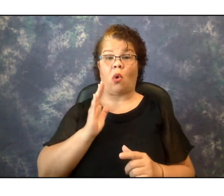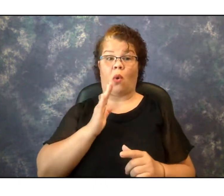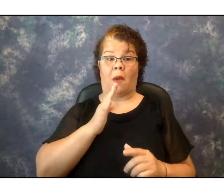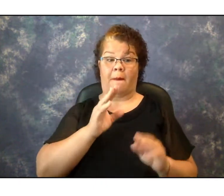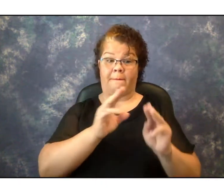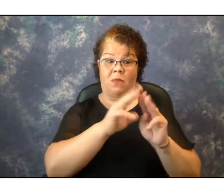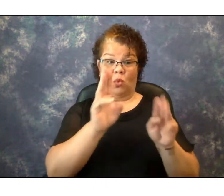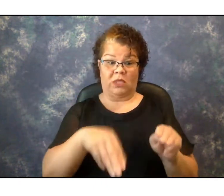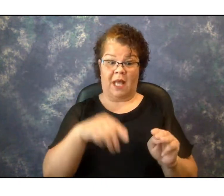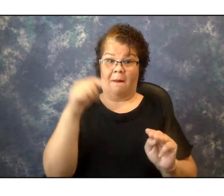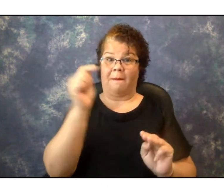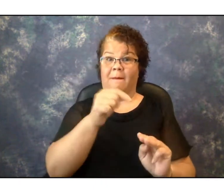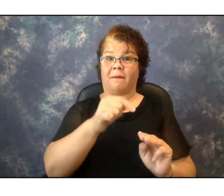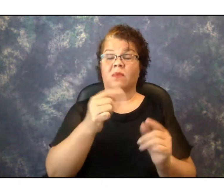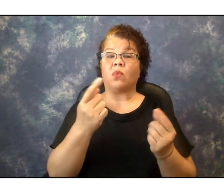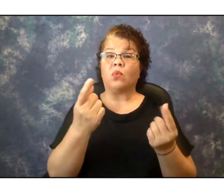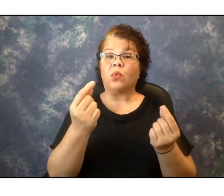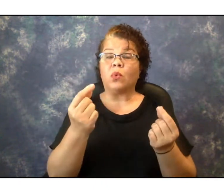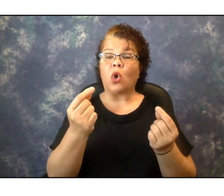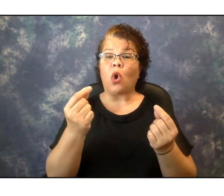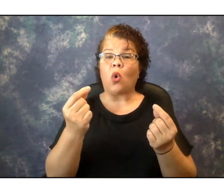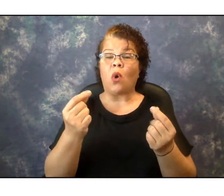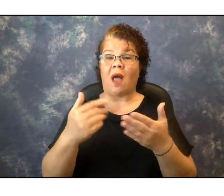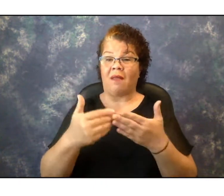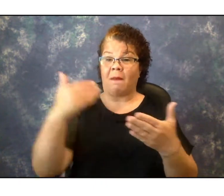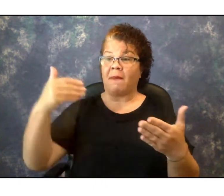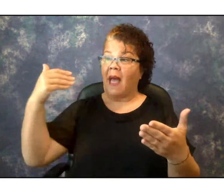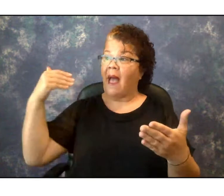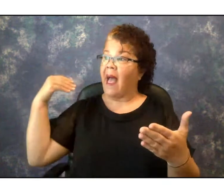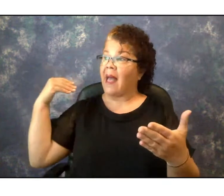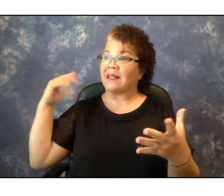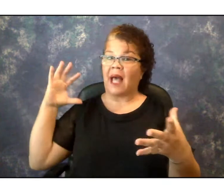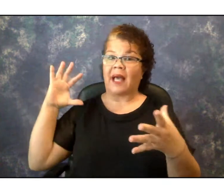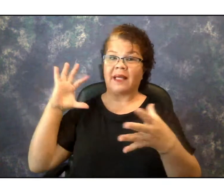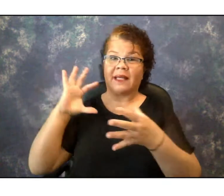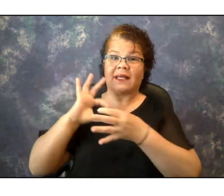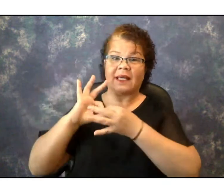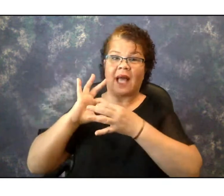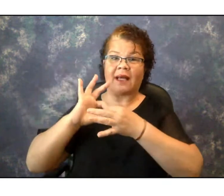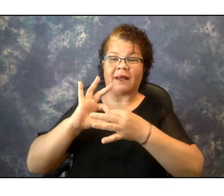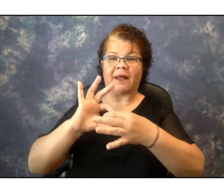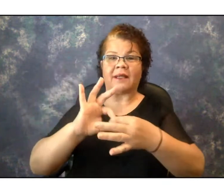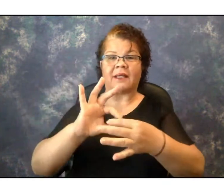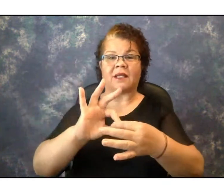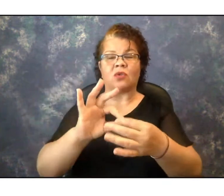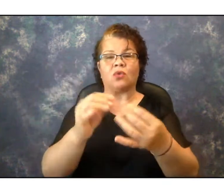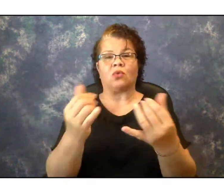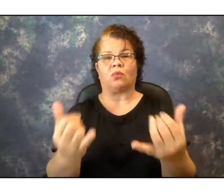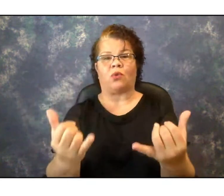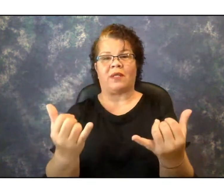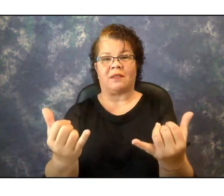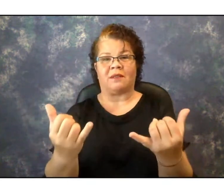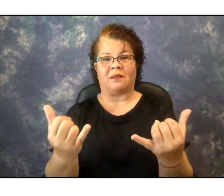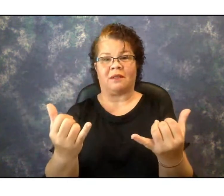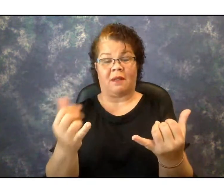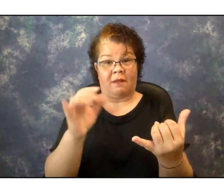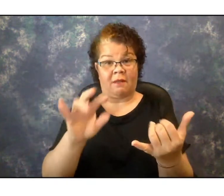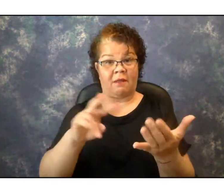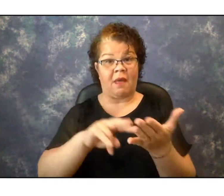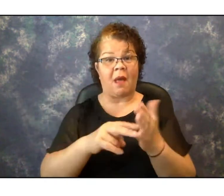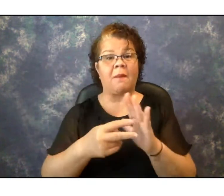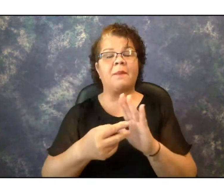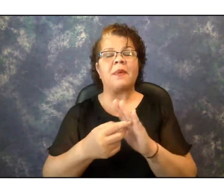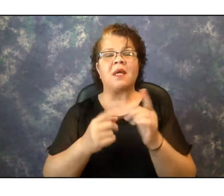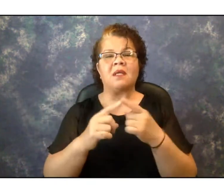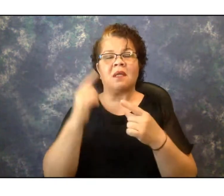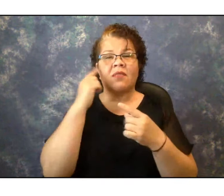that past to our present. And I think it means a lot of things, which is thinking about the present too as